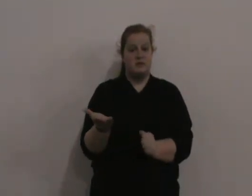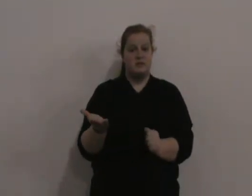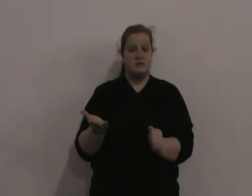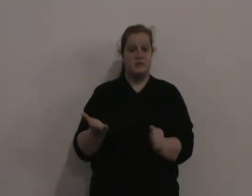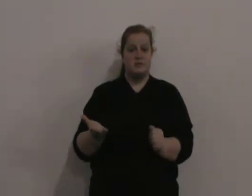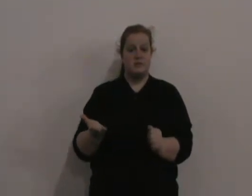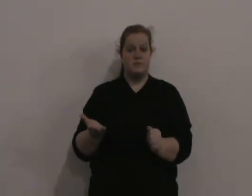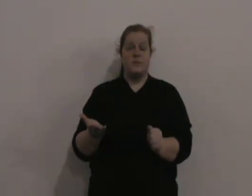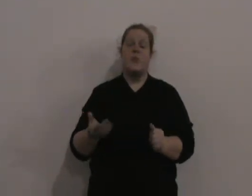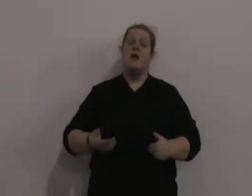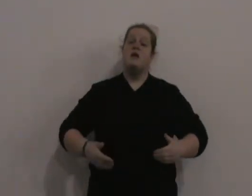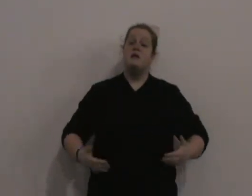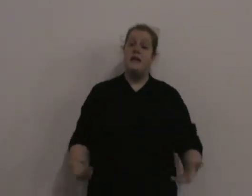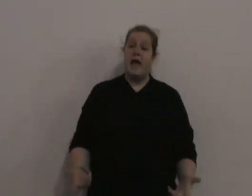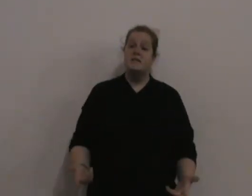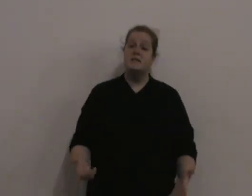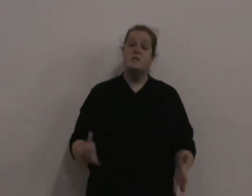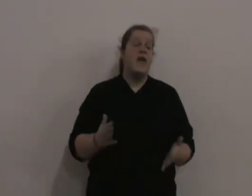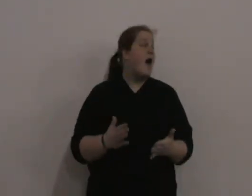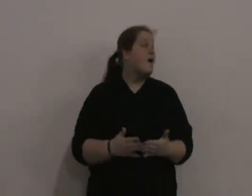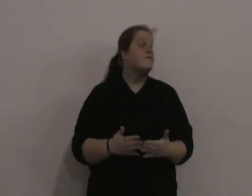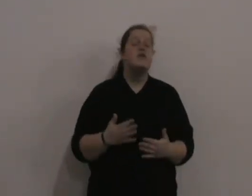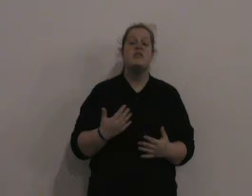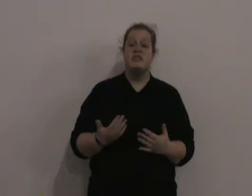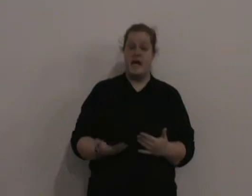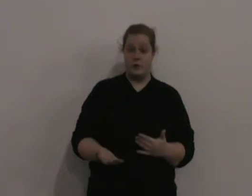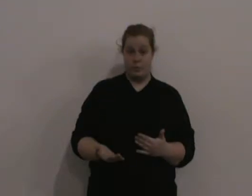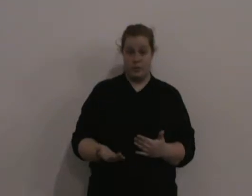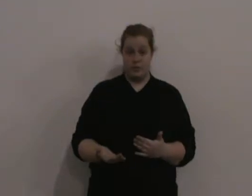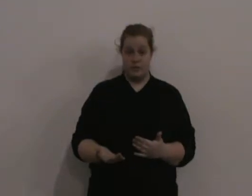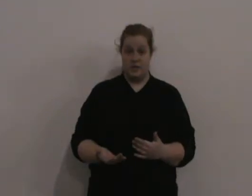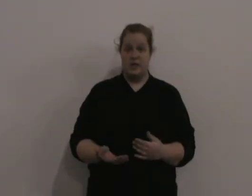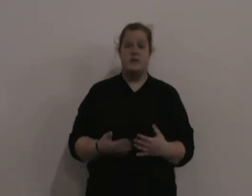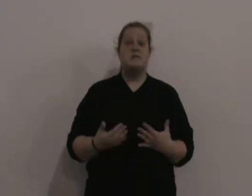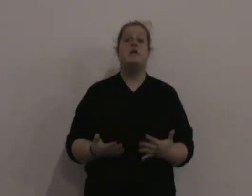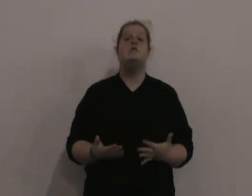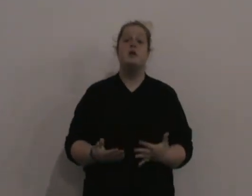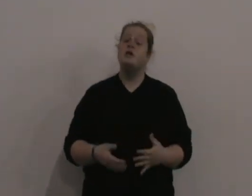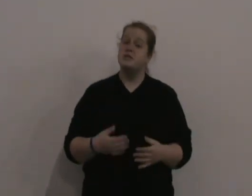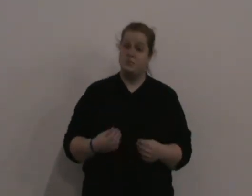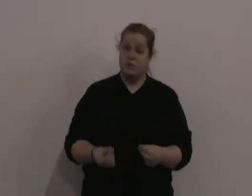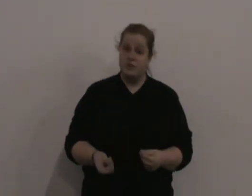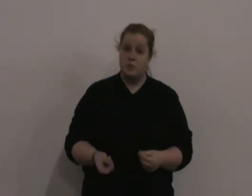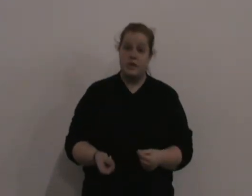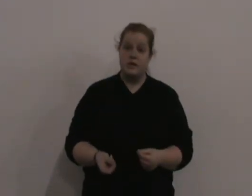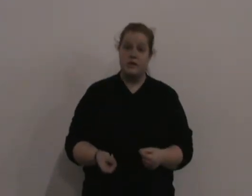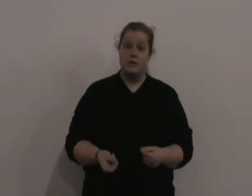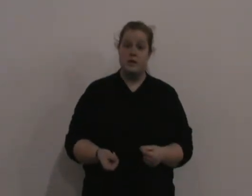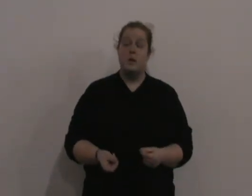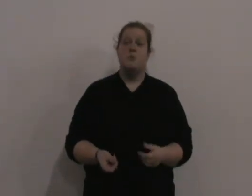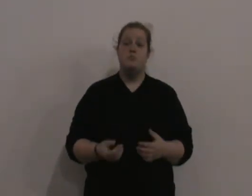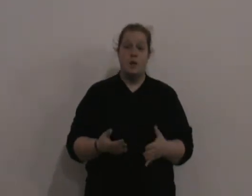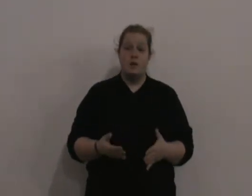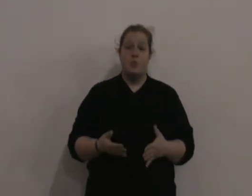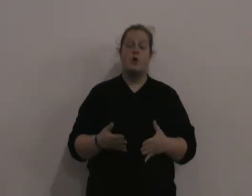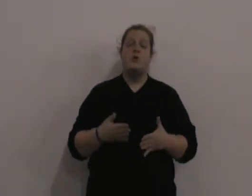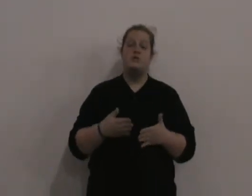things. Next, we have the tenor part. The tenor part is pretty quick, but we're going to